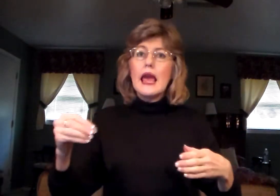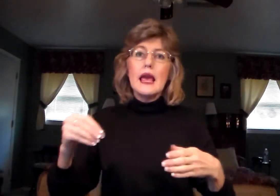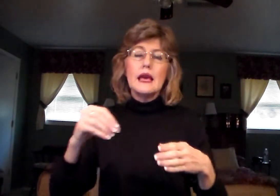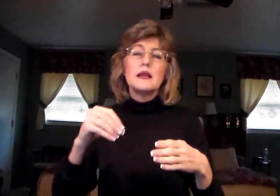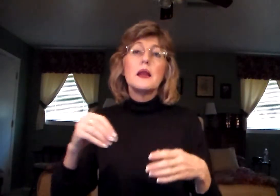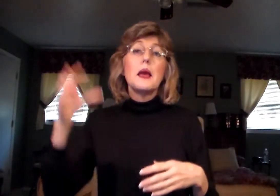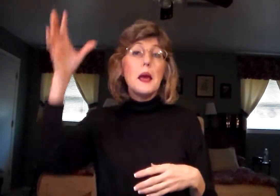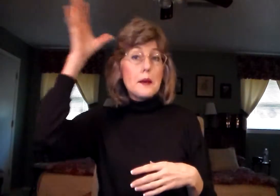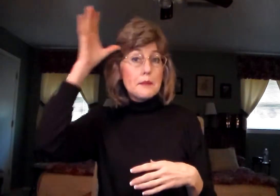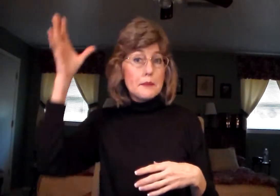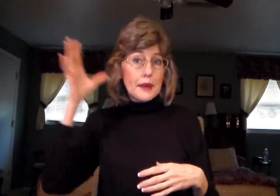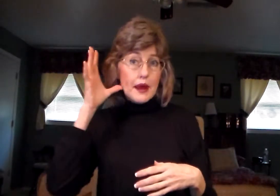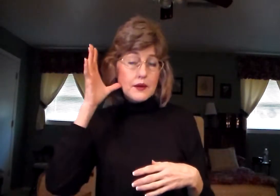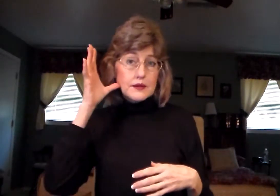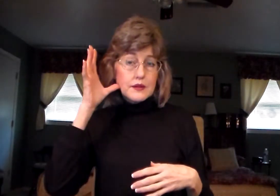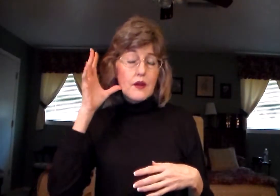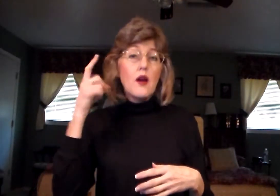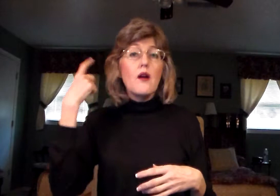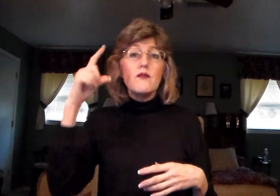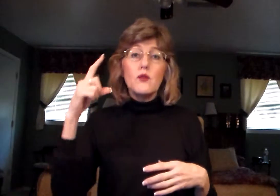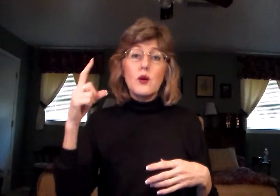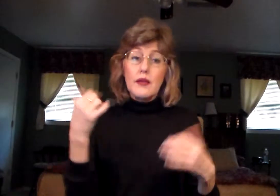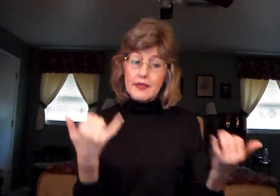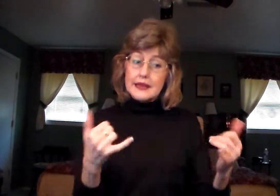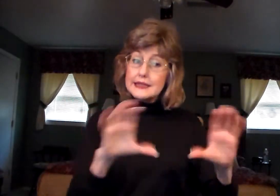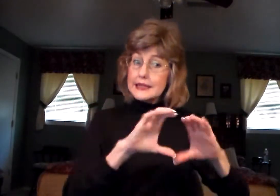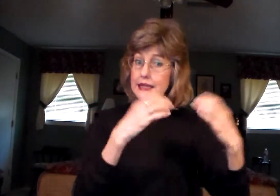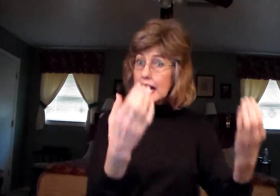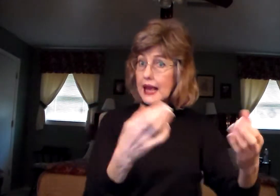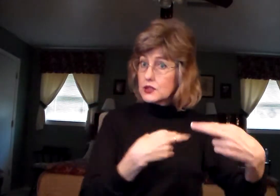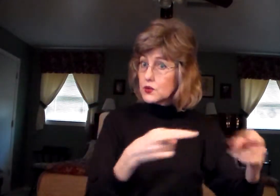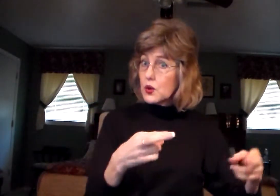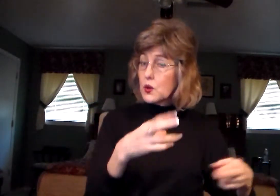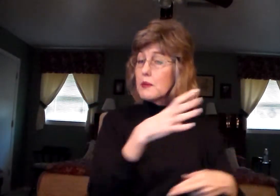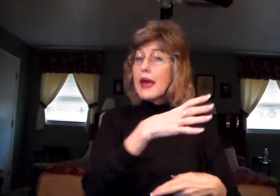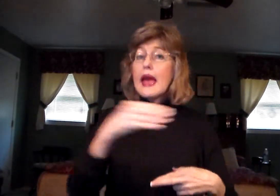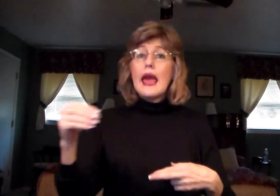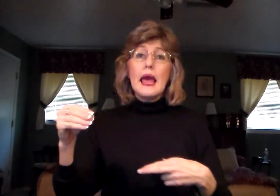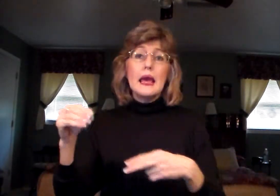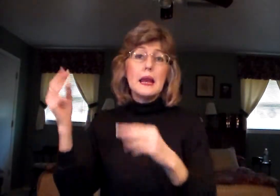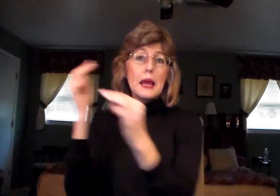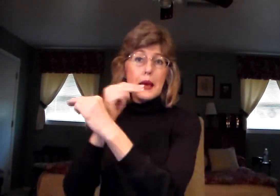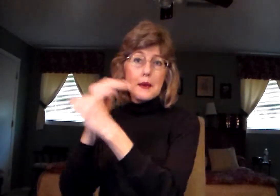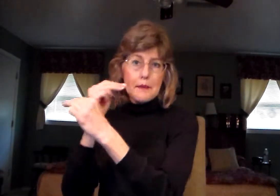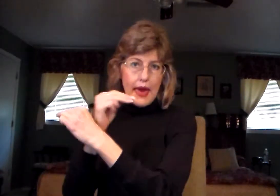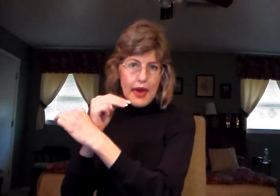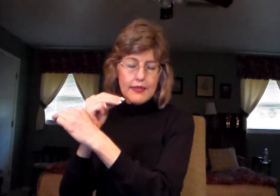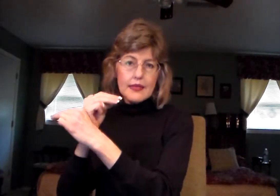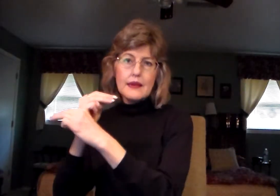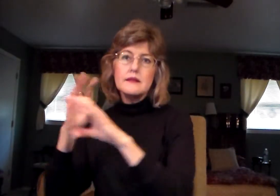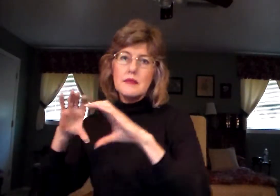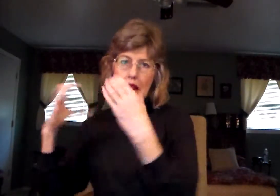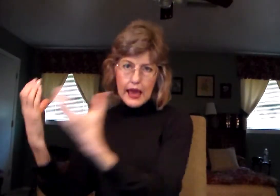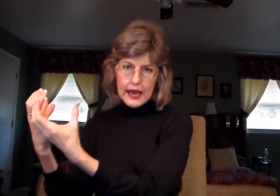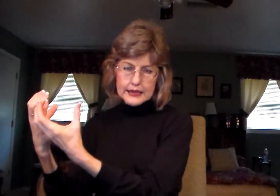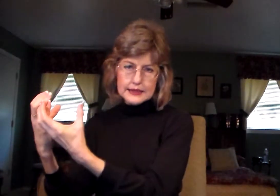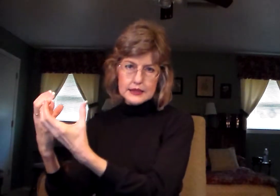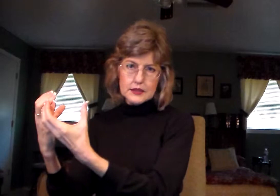classroom in my math class. This is Mr. King. So I need to kind of discuss what a flipped classroom